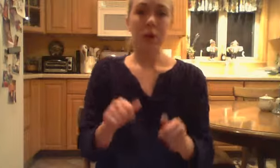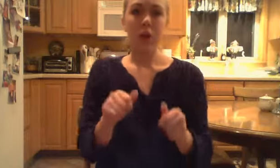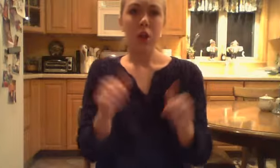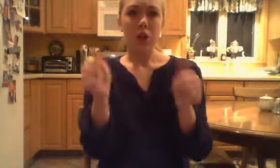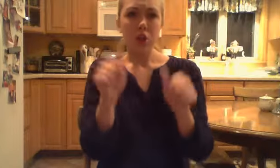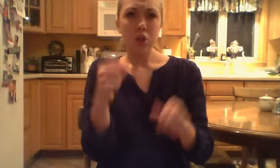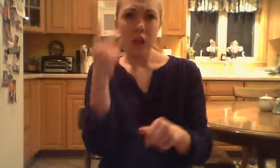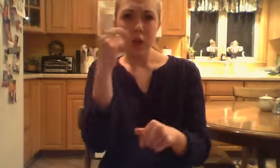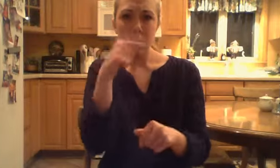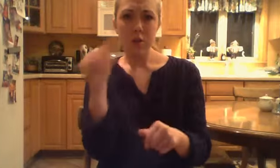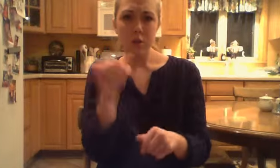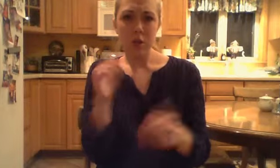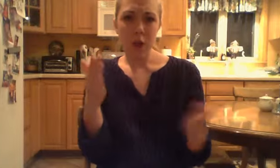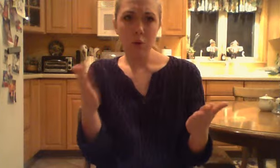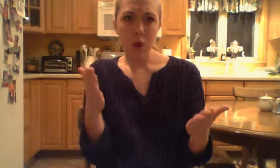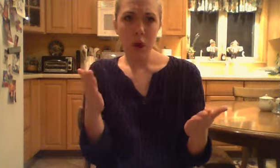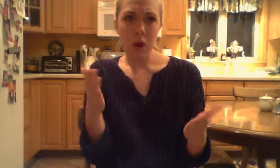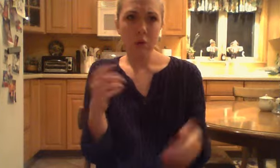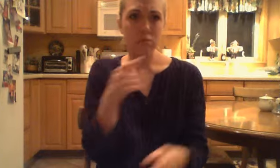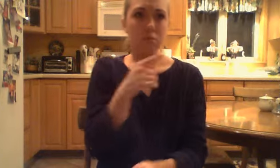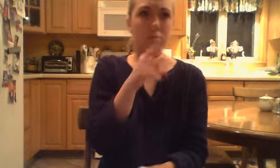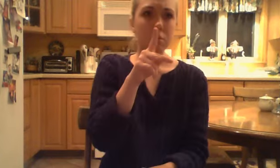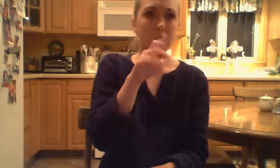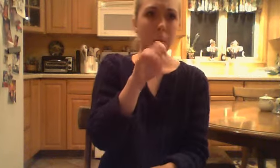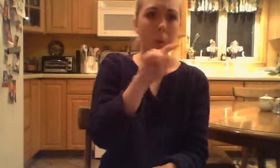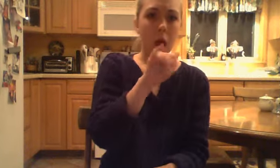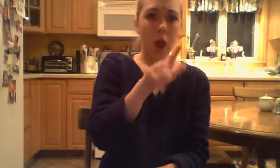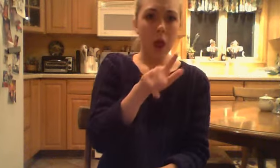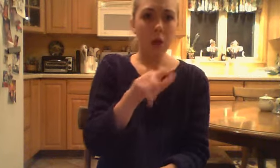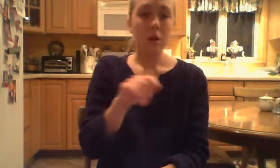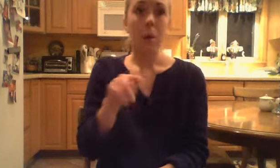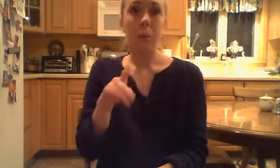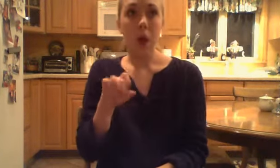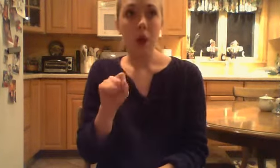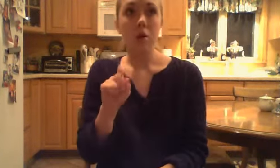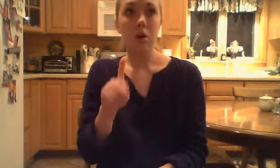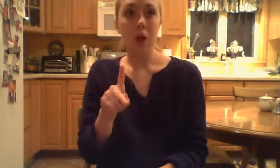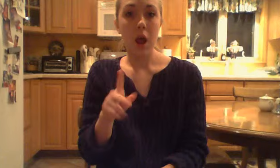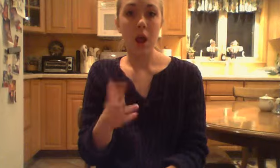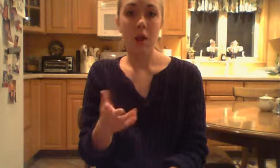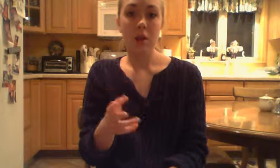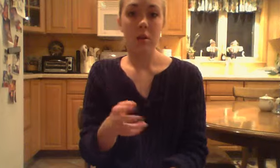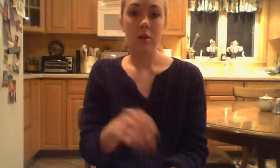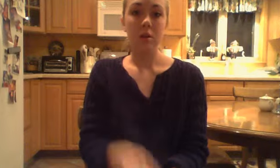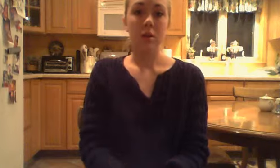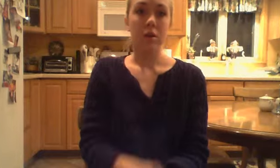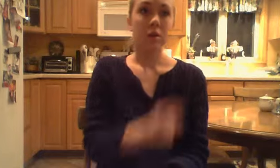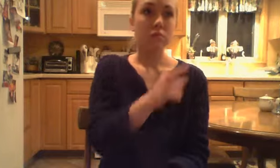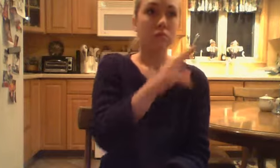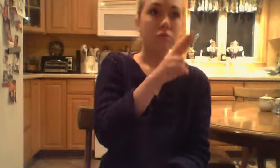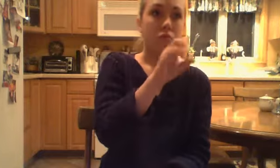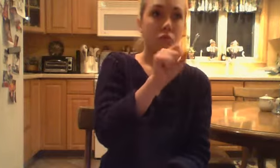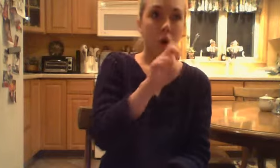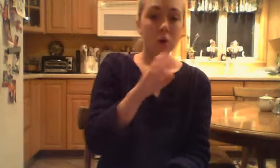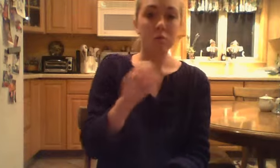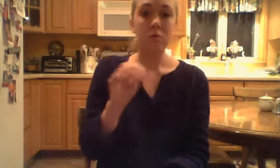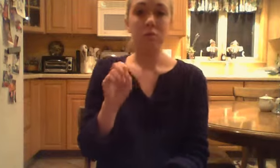Petals. Rebecca, what do you think? The shape looks like what? A rose. Okay, reminds you of a rose. Good. We're talking about an